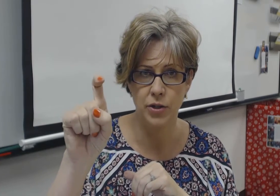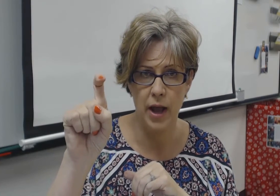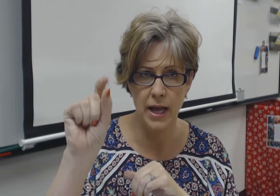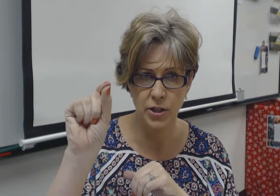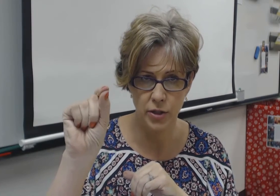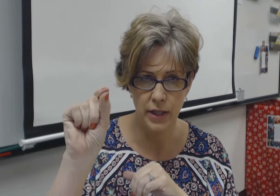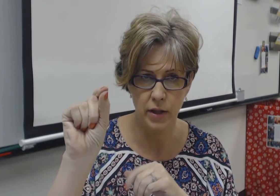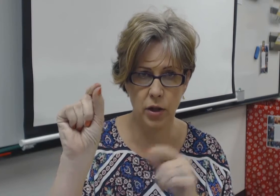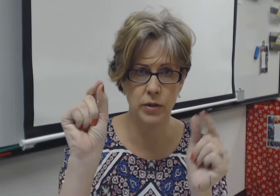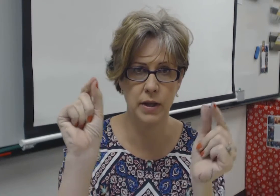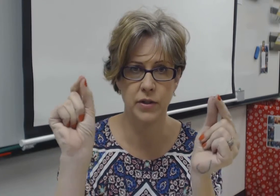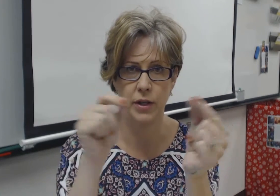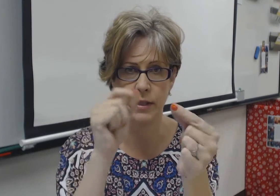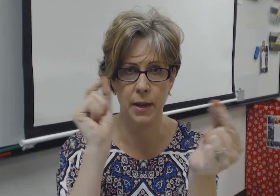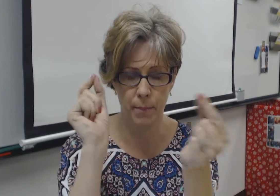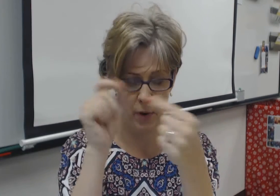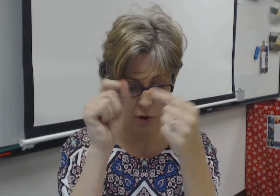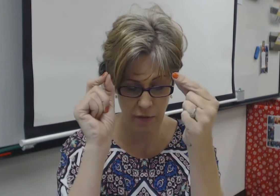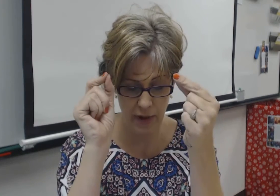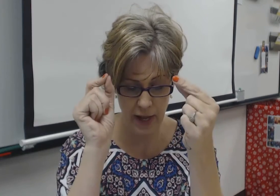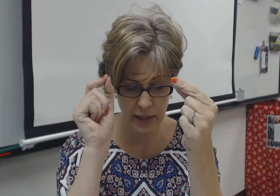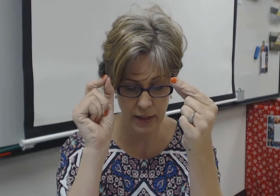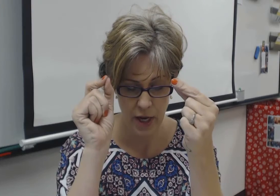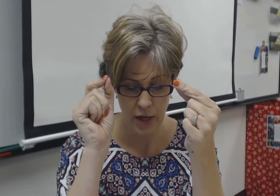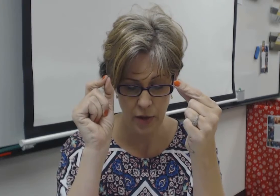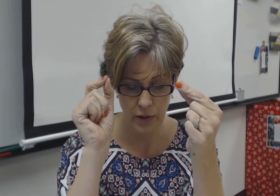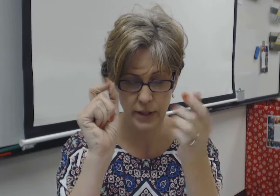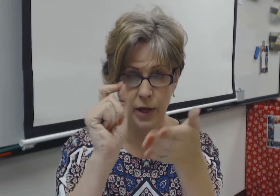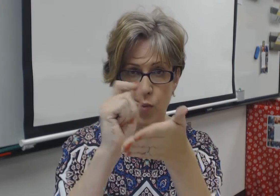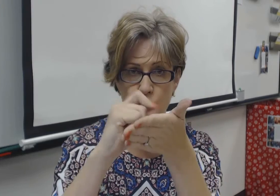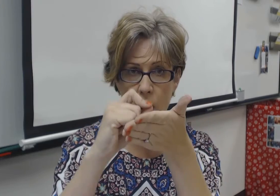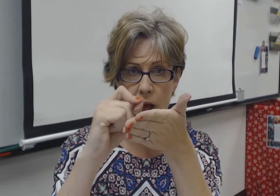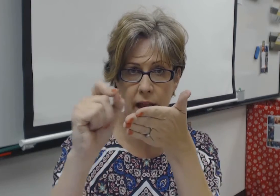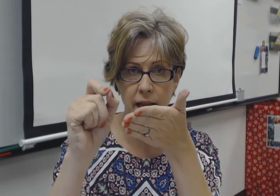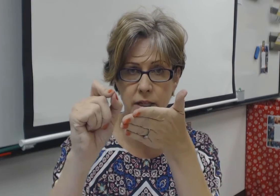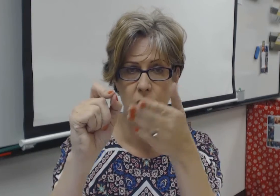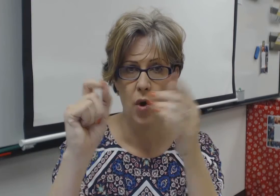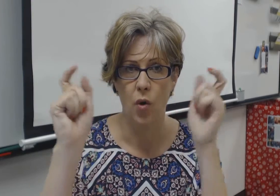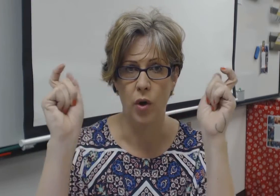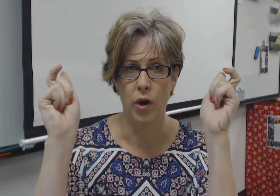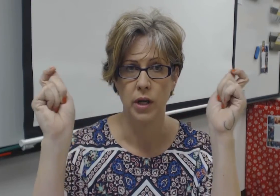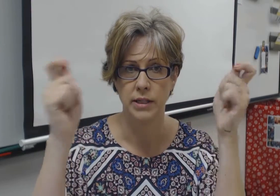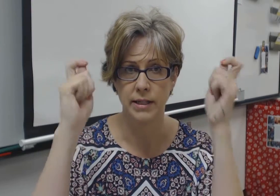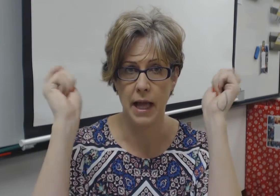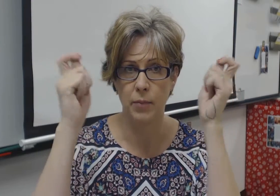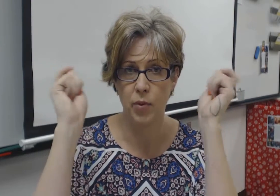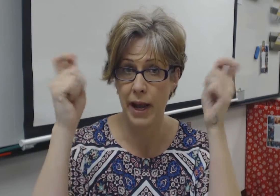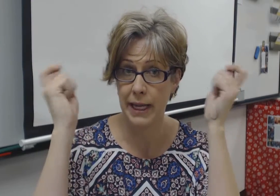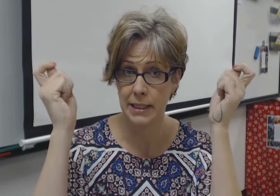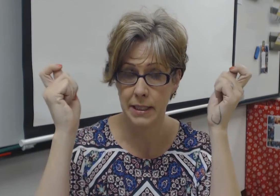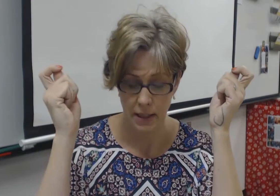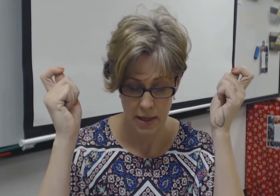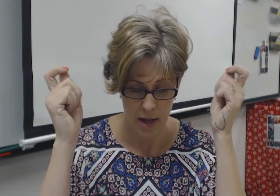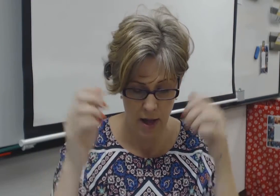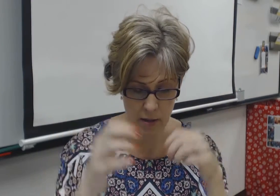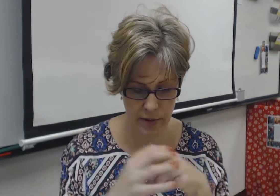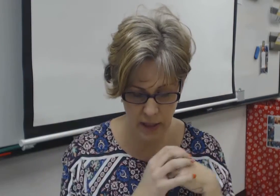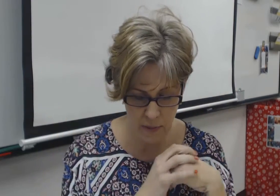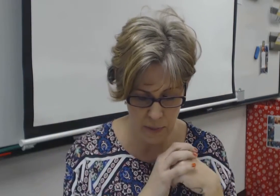your X, you'll see the closed X, you can see perfect, you could see right, or celebrate. Some